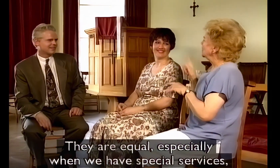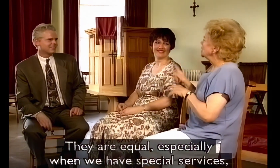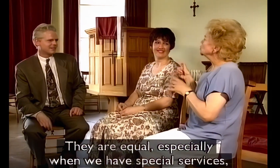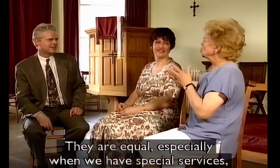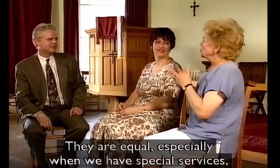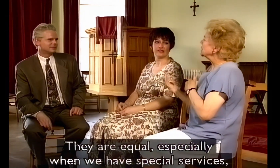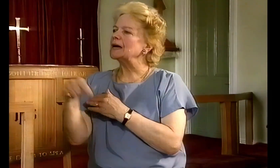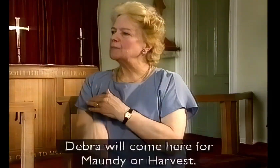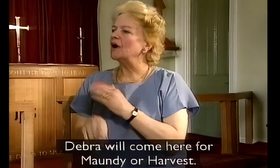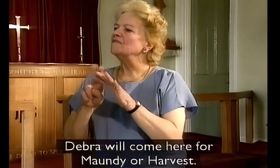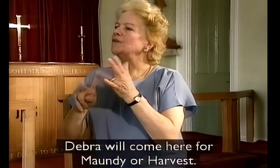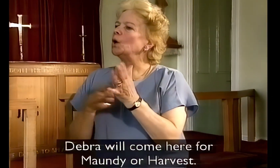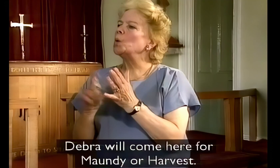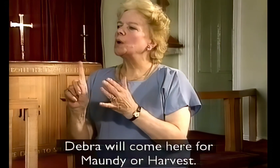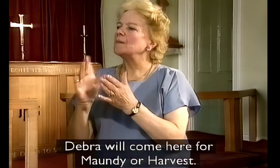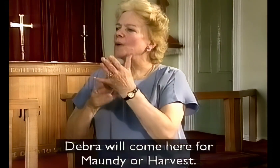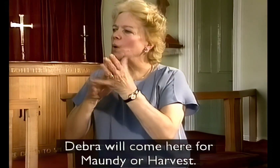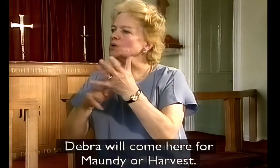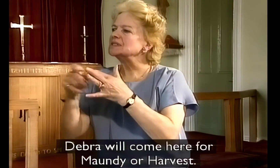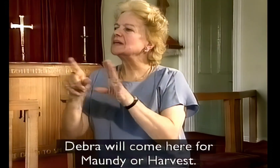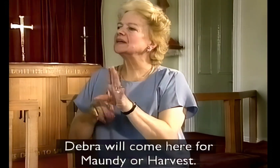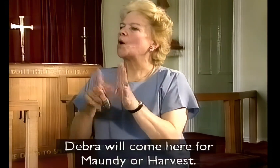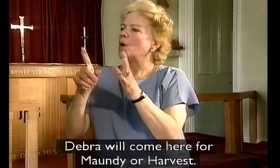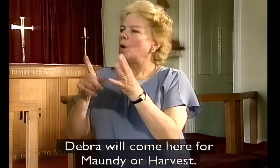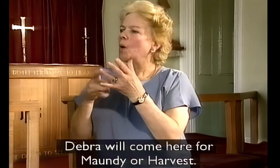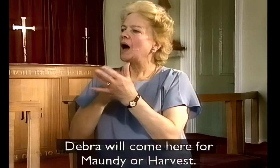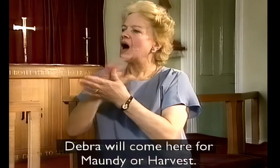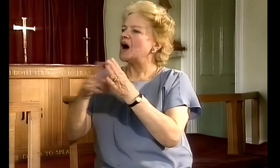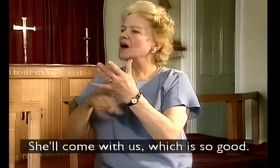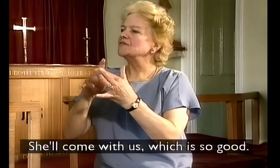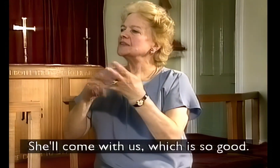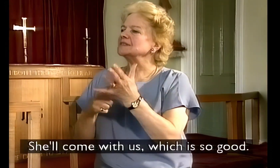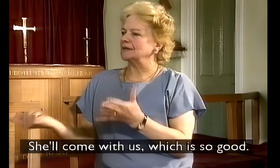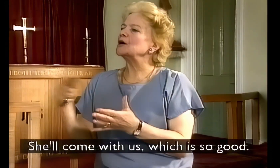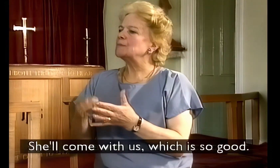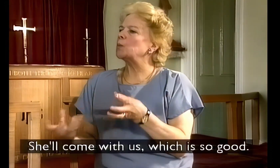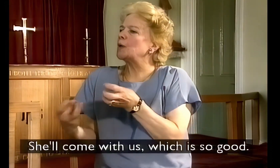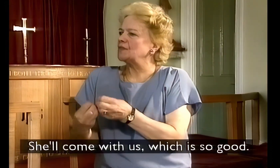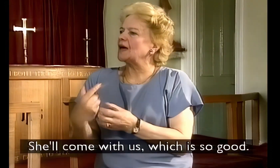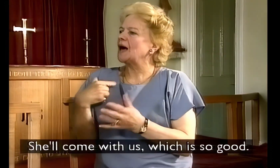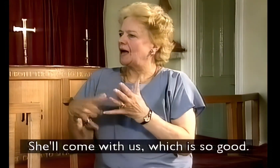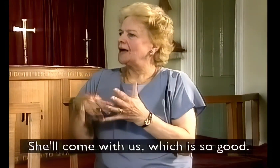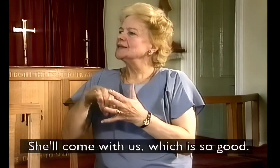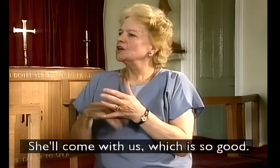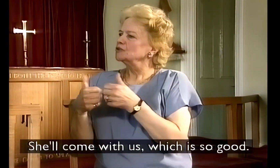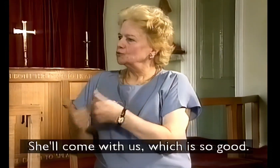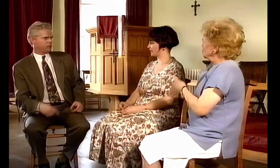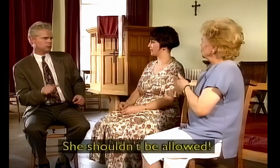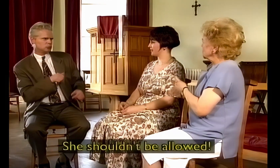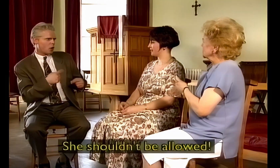special services. Deborah will come here for Maundy or Harvest. She'll come with us, which is so good.